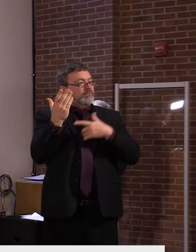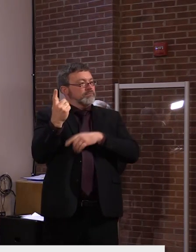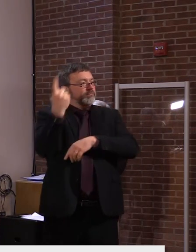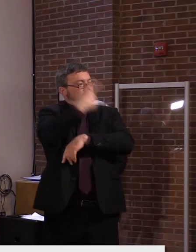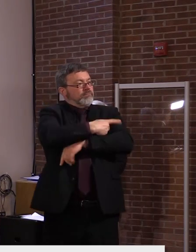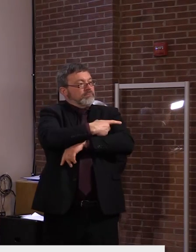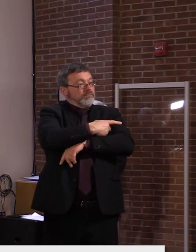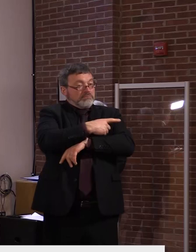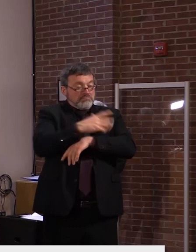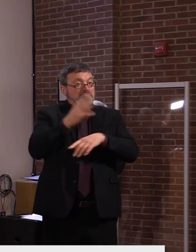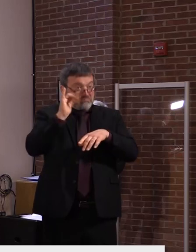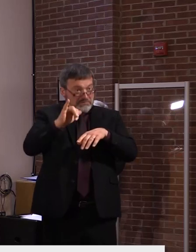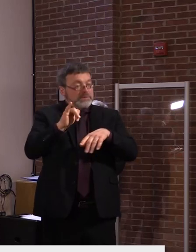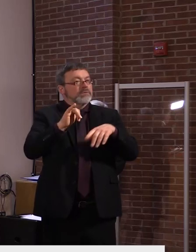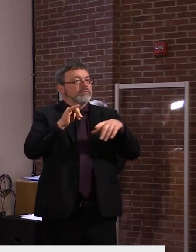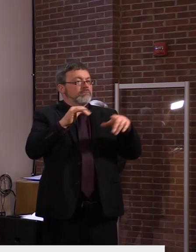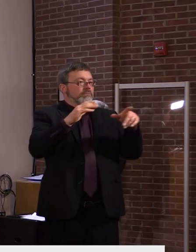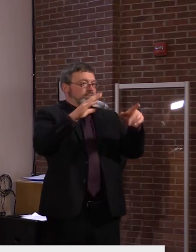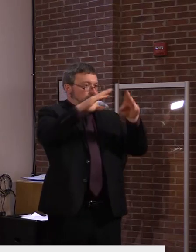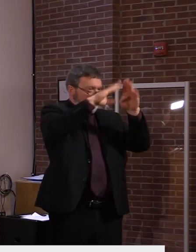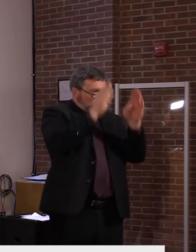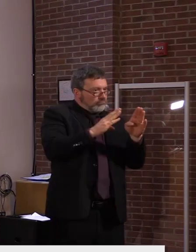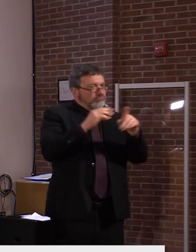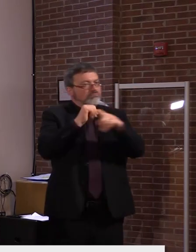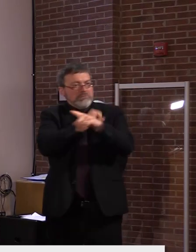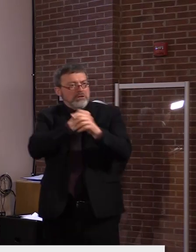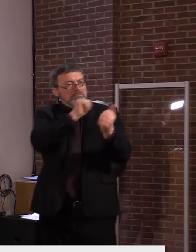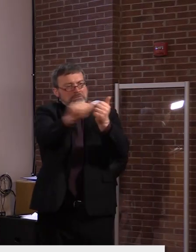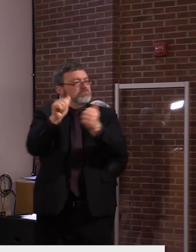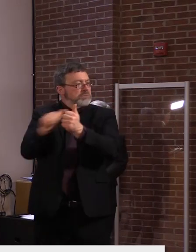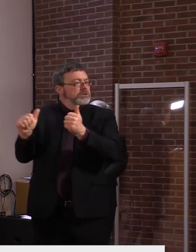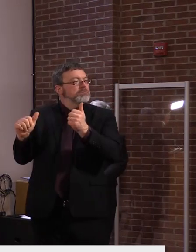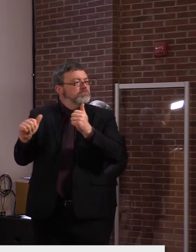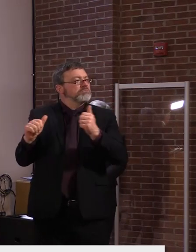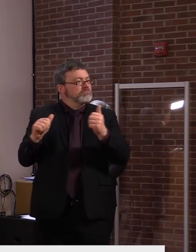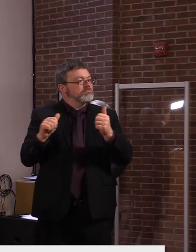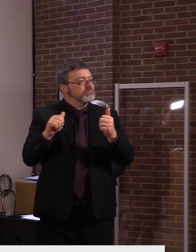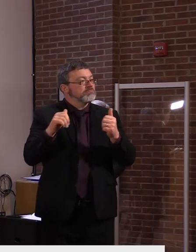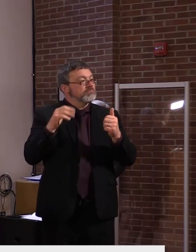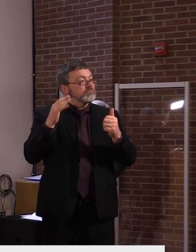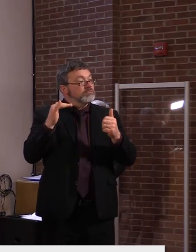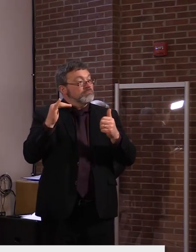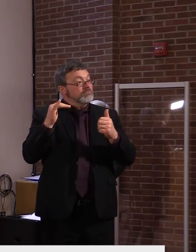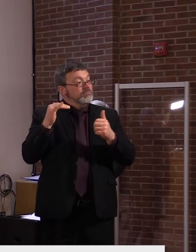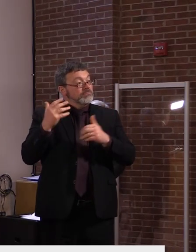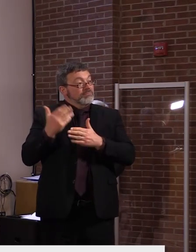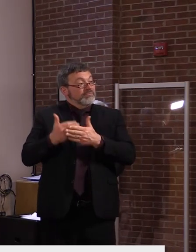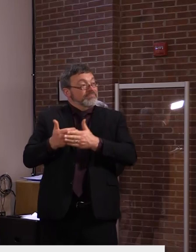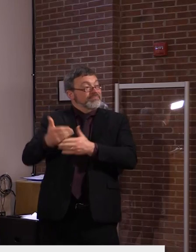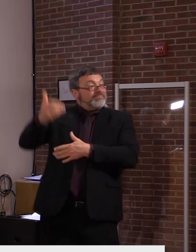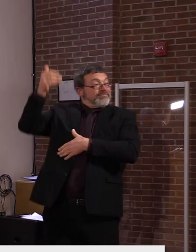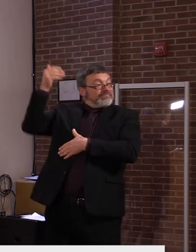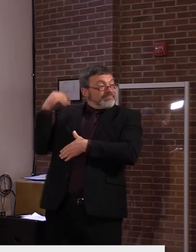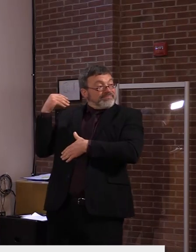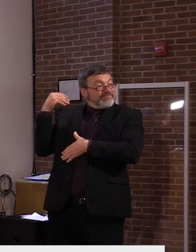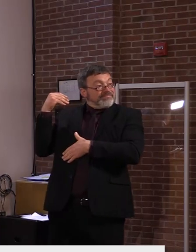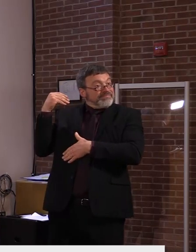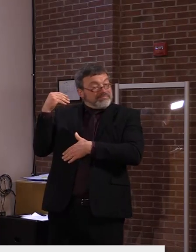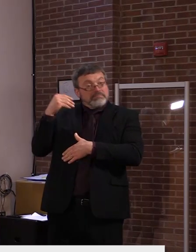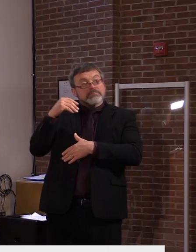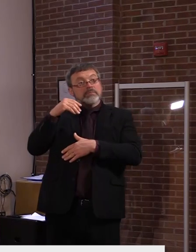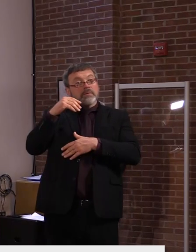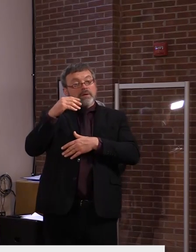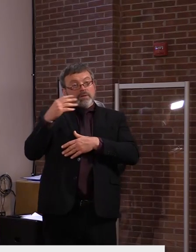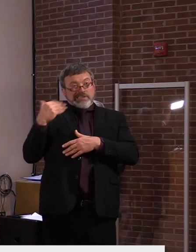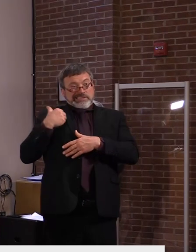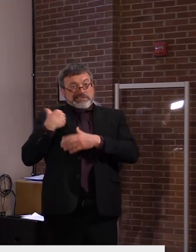that, and we passed 82 bills in the last session, we should be able to get through this in 90